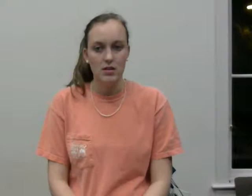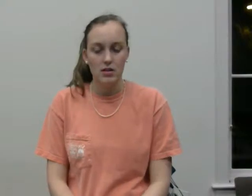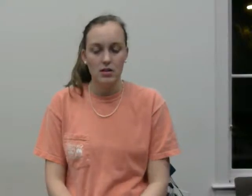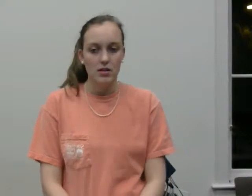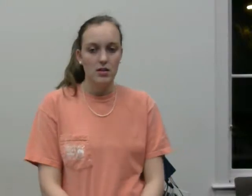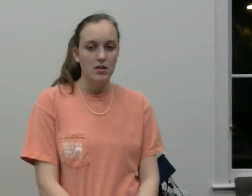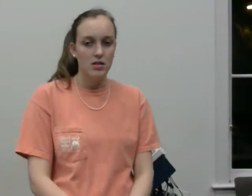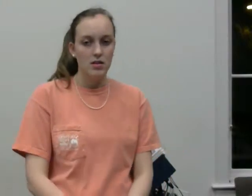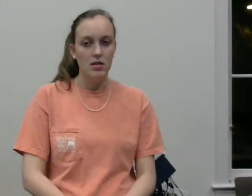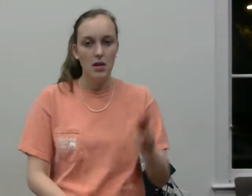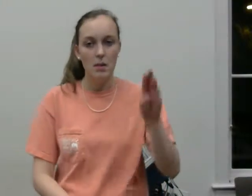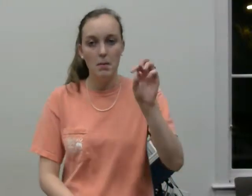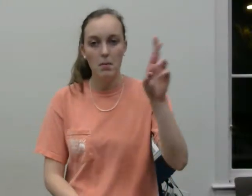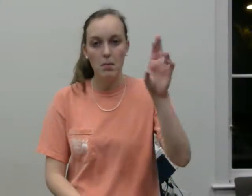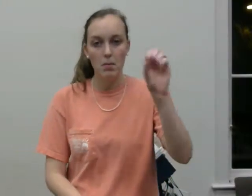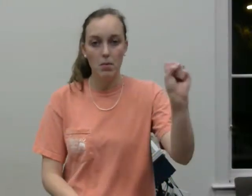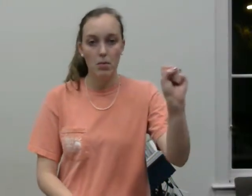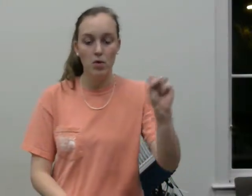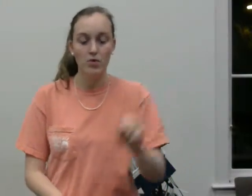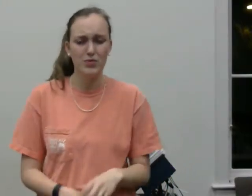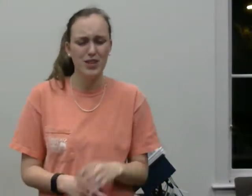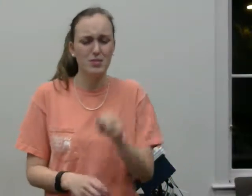Morris loved to romp and play with the big moose.